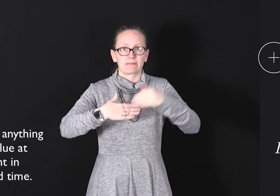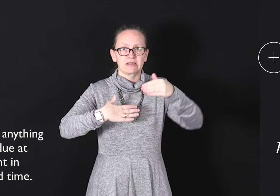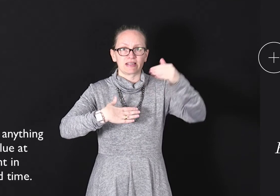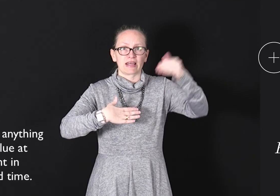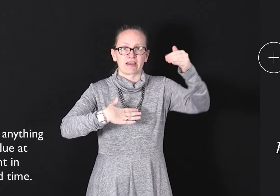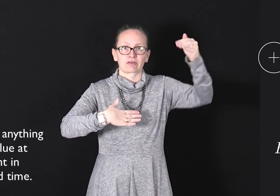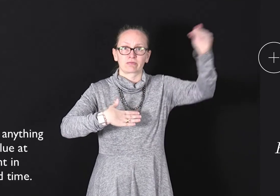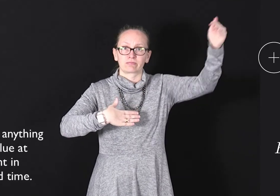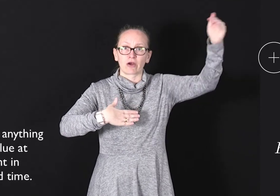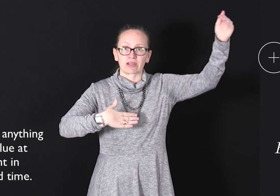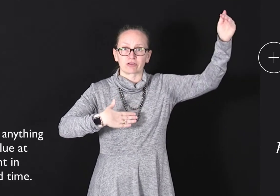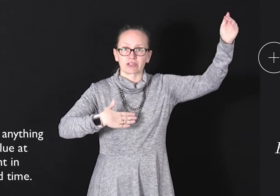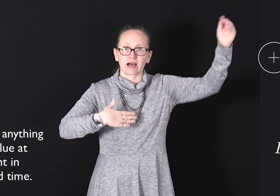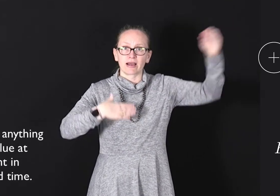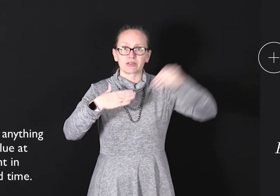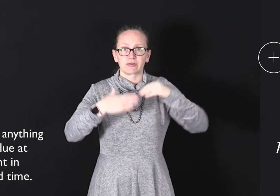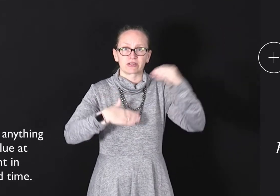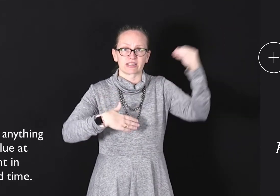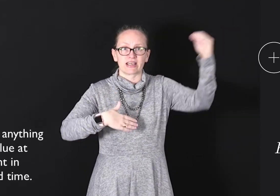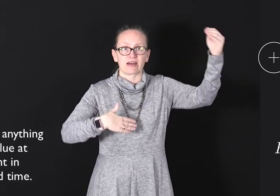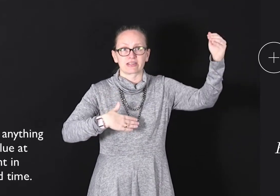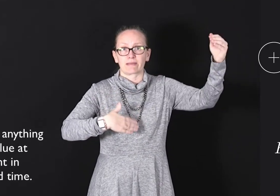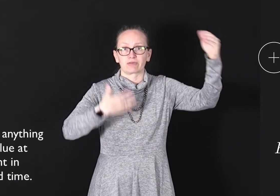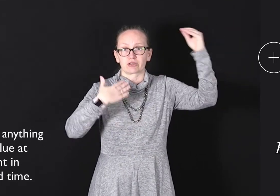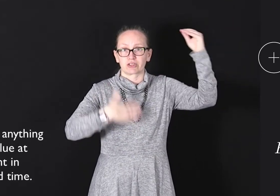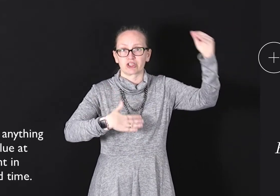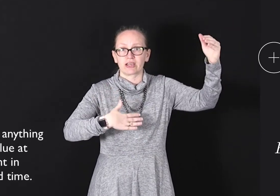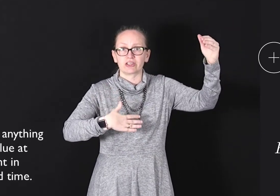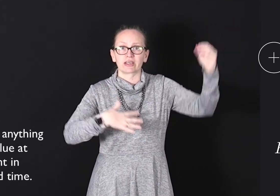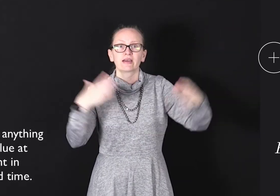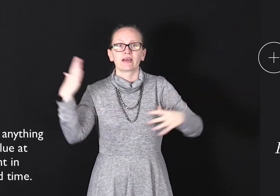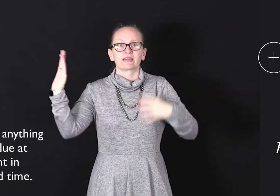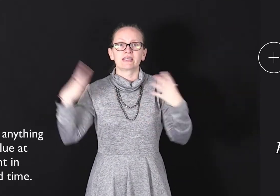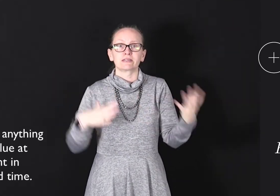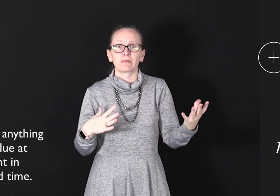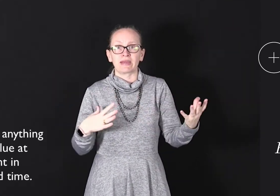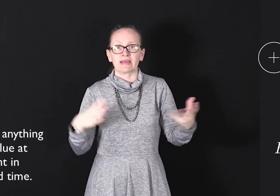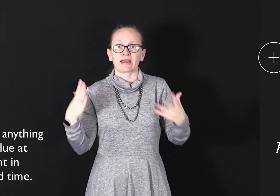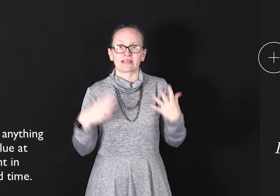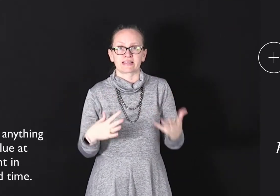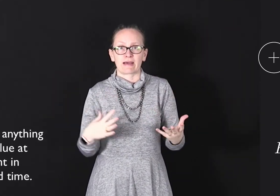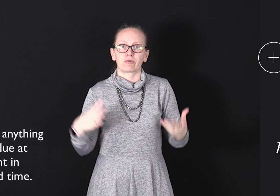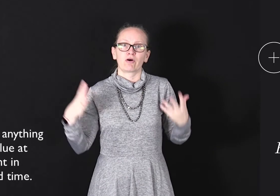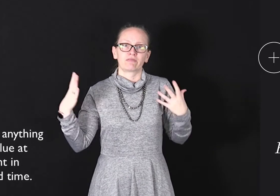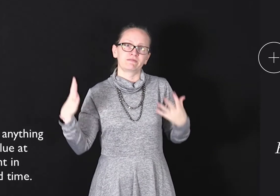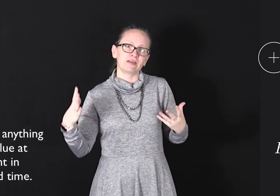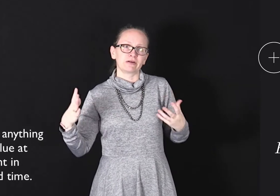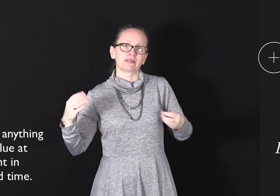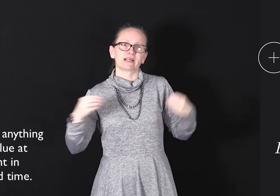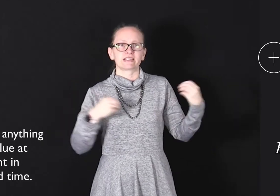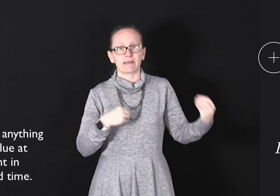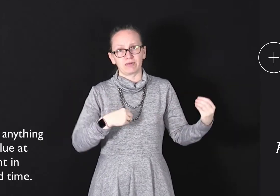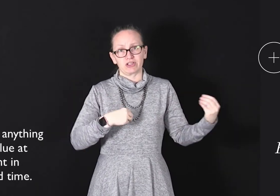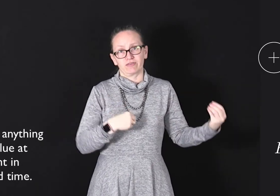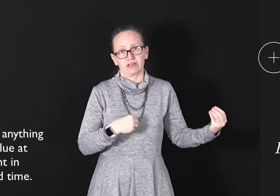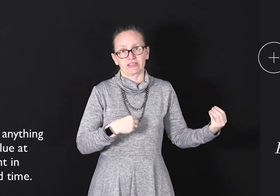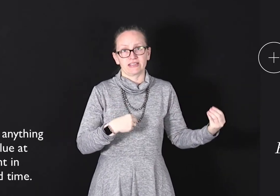did that going through time so we could see how the temperature was changing, this would be an example of a field, a temperature field in this